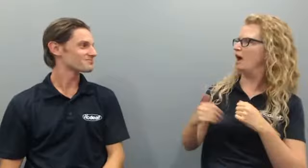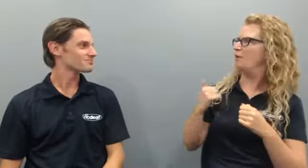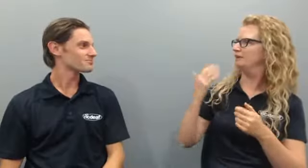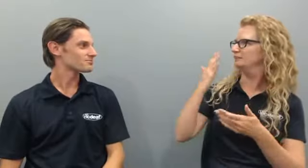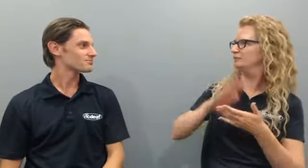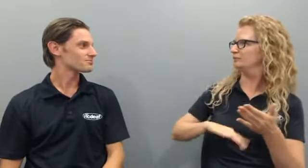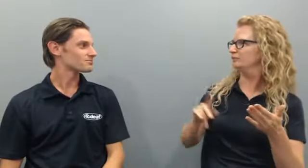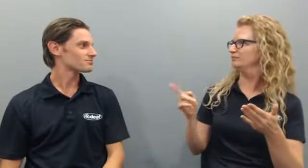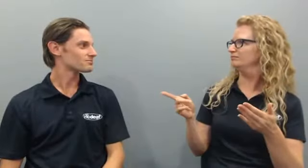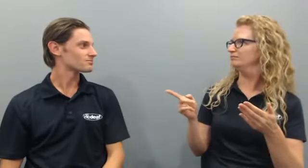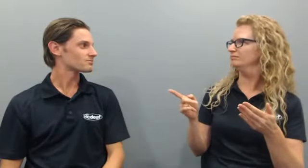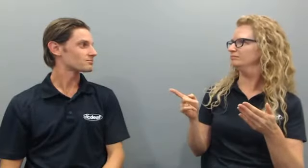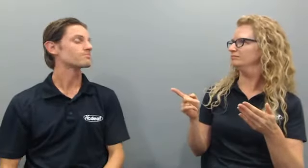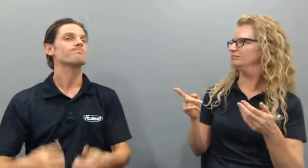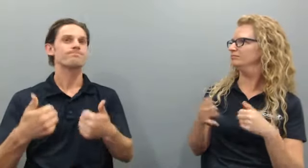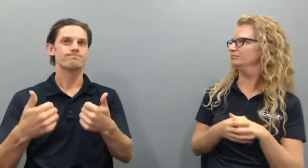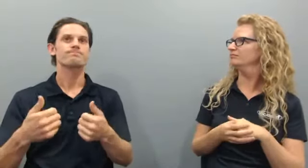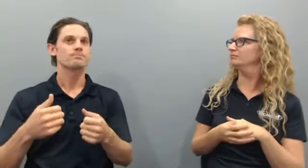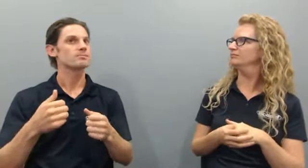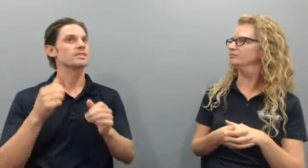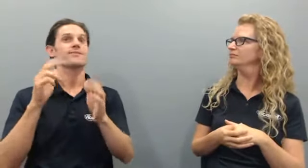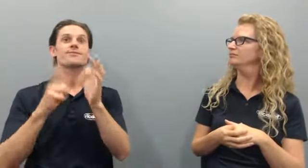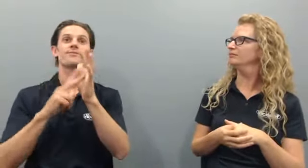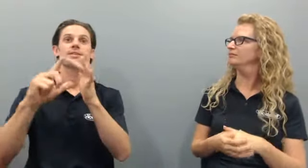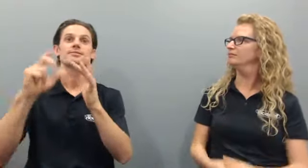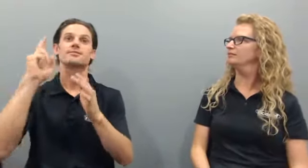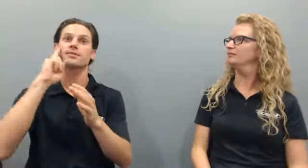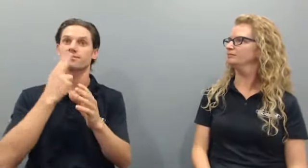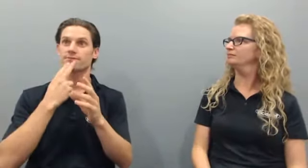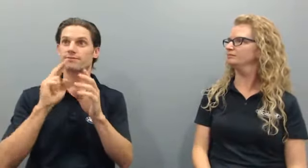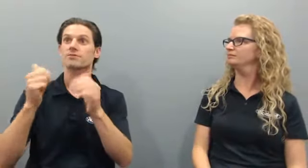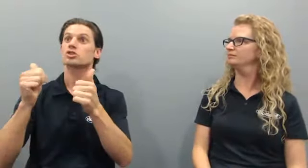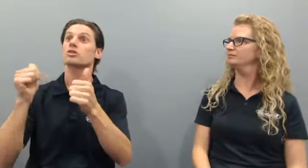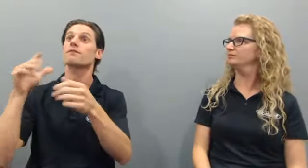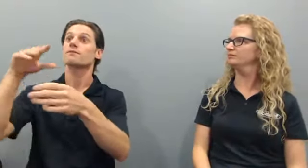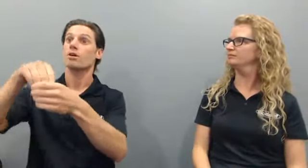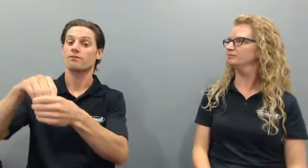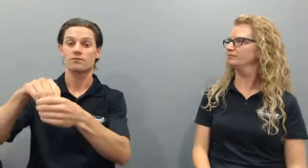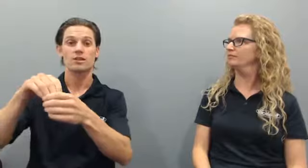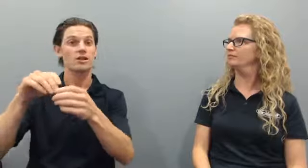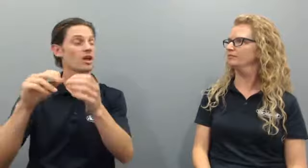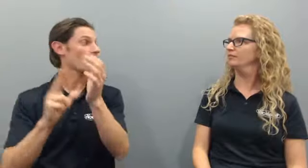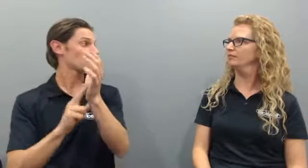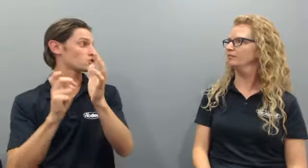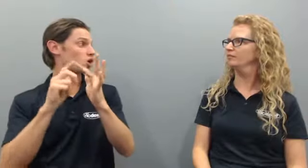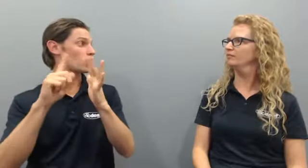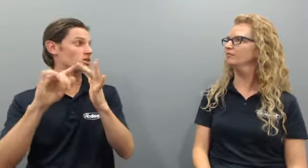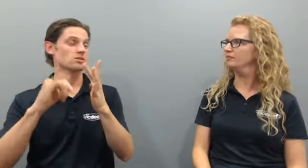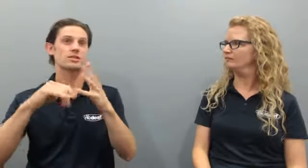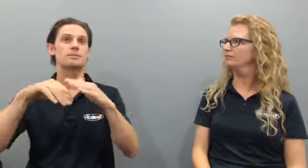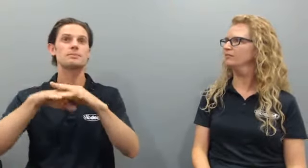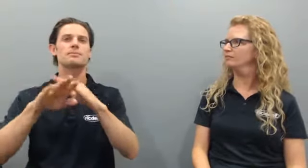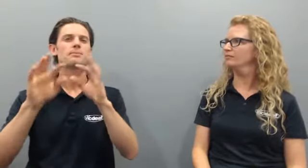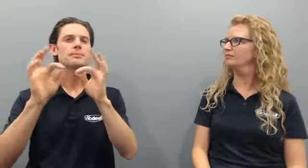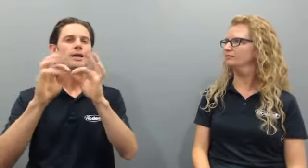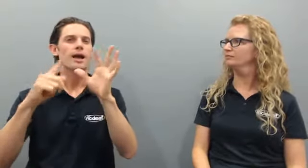Did you want to talk about our past experiences so far? Yes, so Big Deaf have been involved with the NDIS in